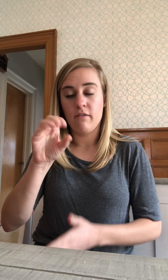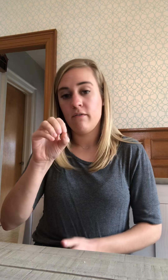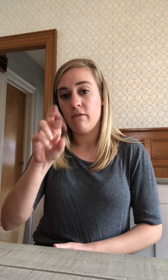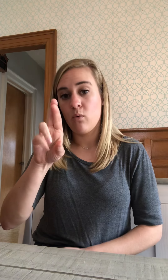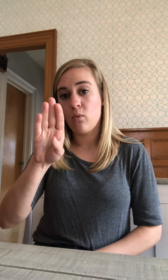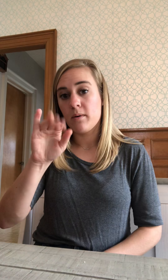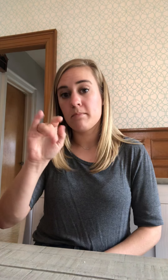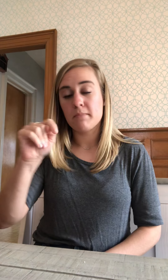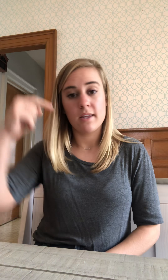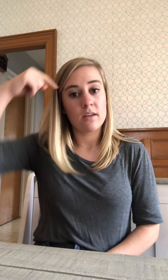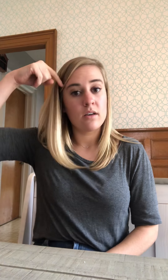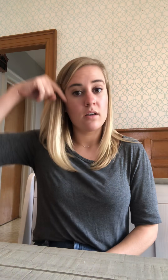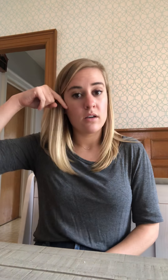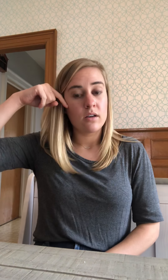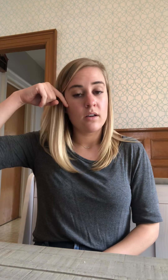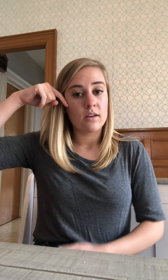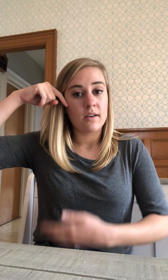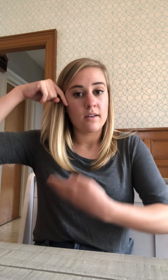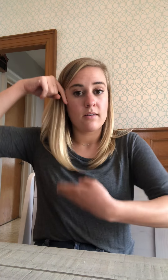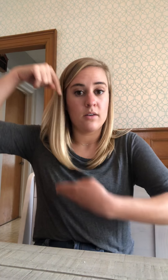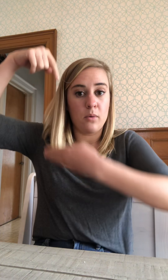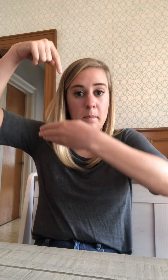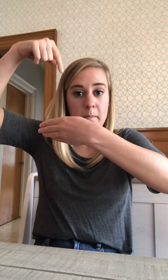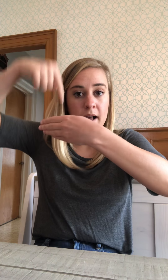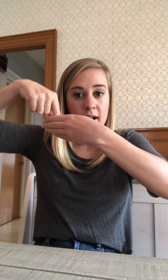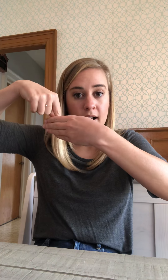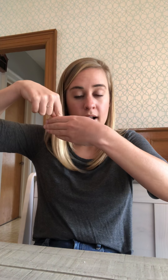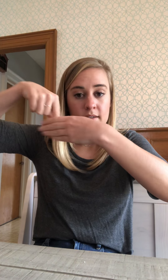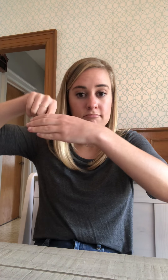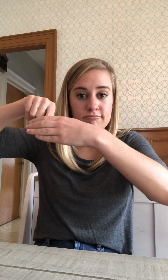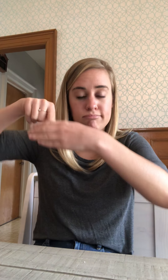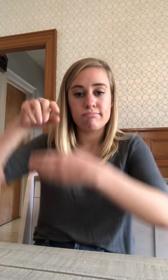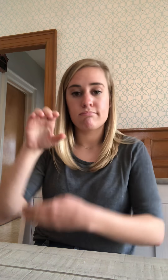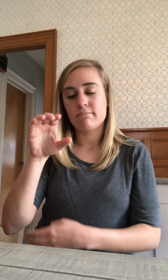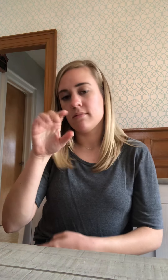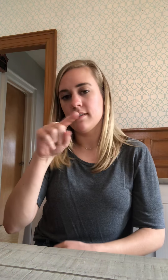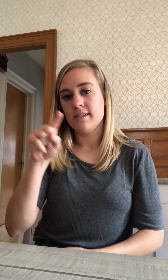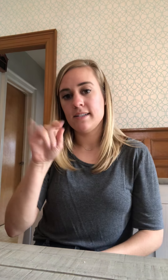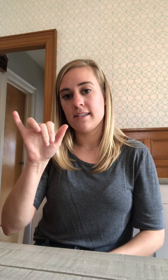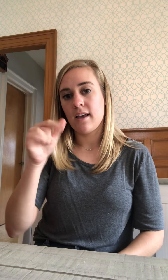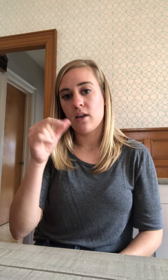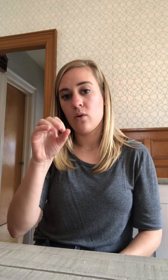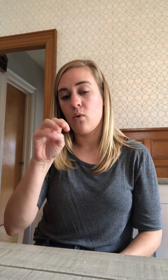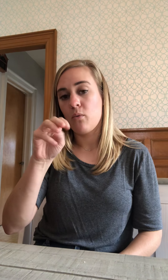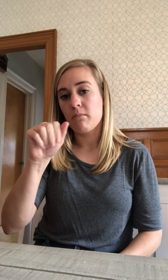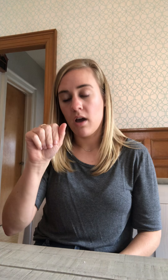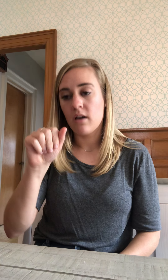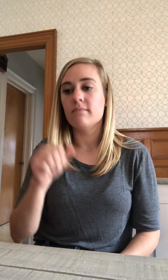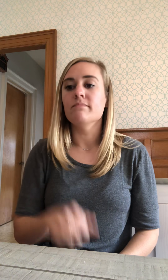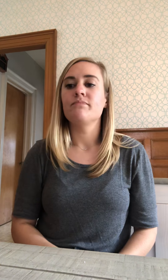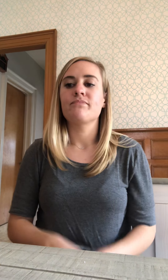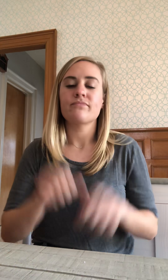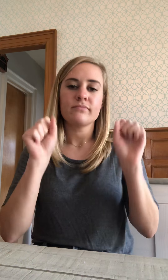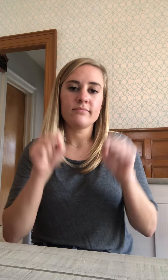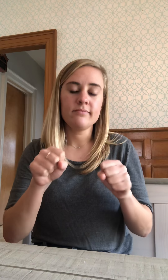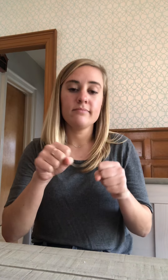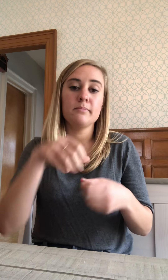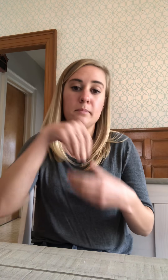instrument behind the zygoma. We can do an open reduction, either extraoral, intraoral, or both.